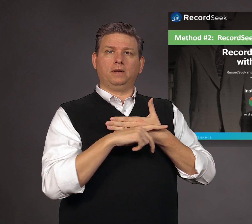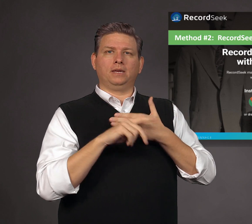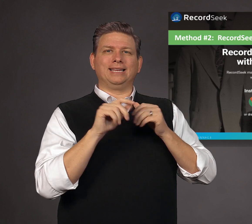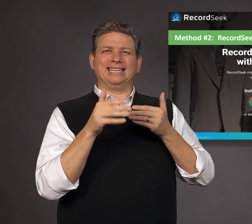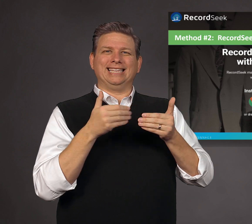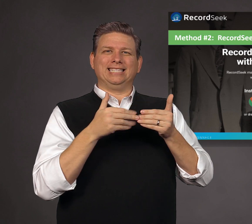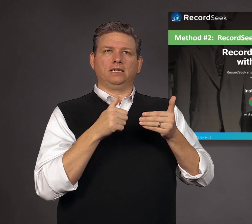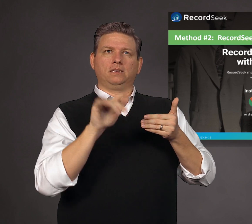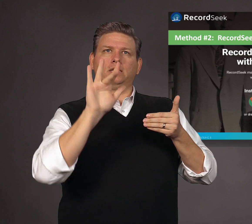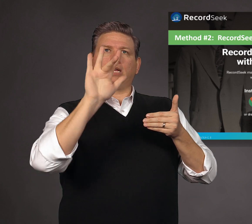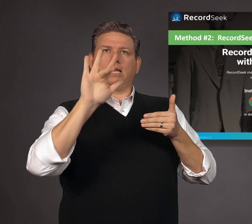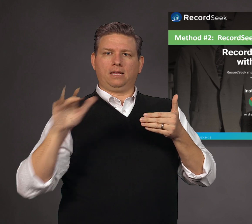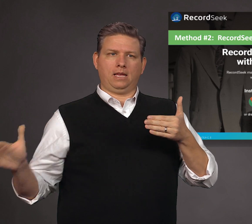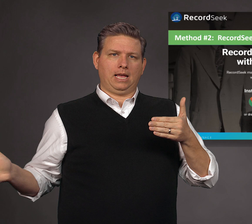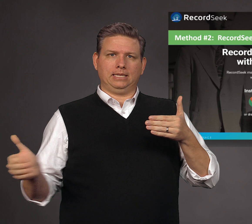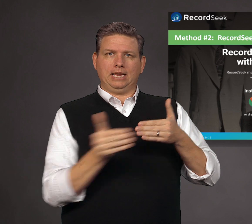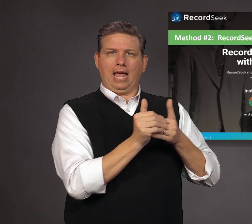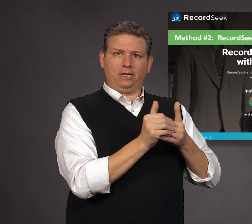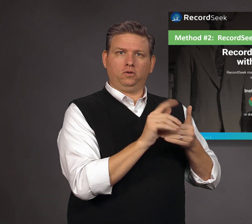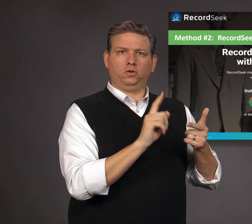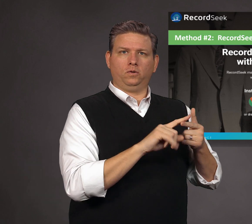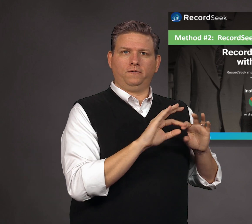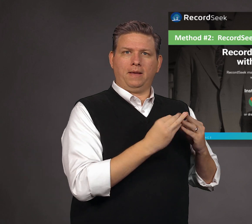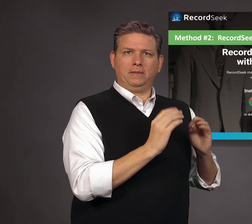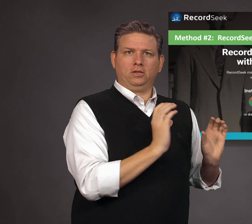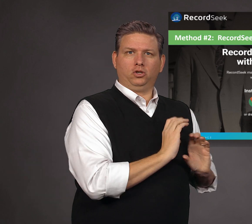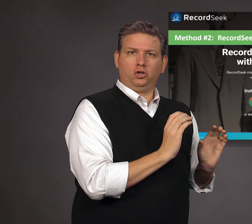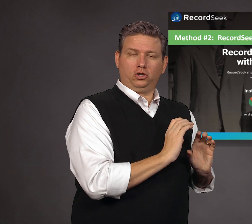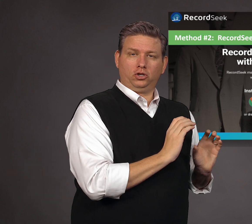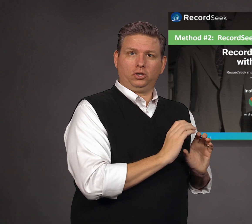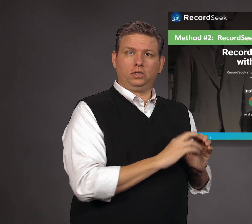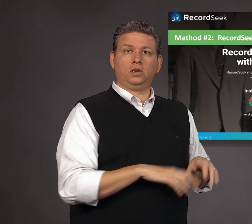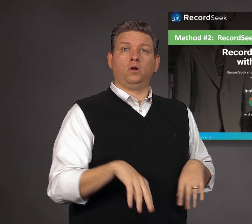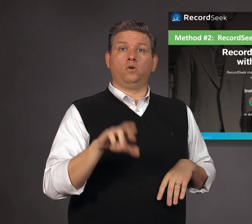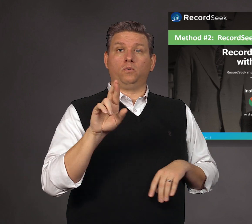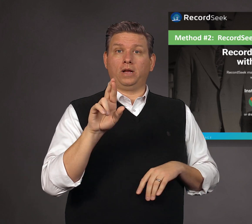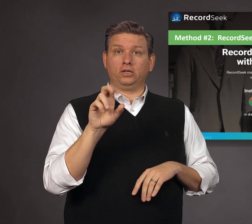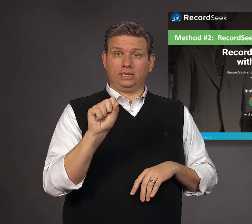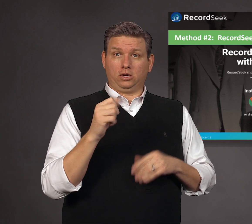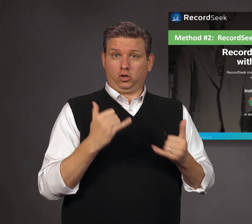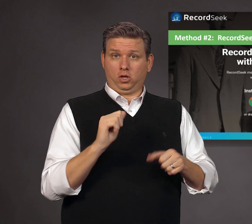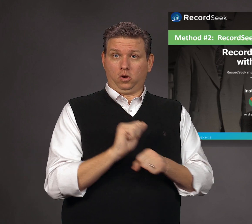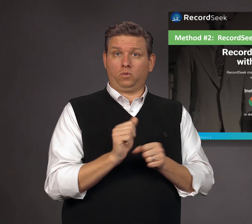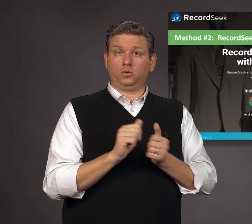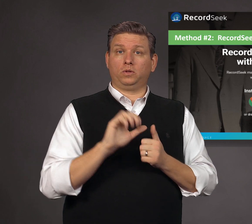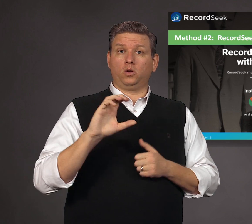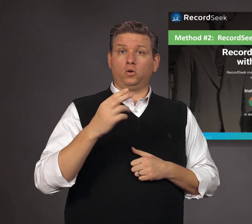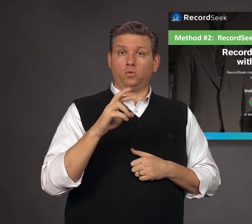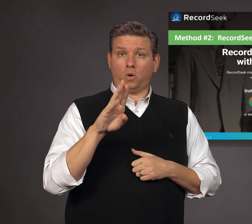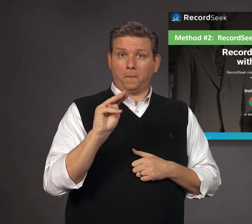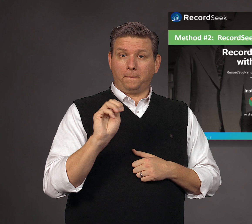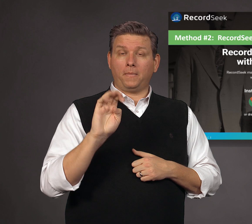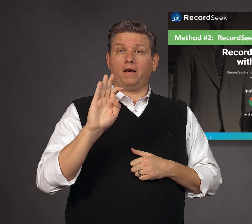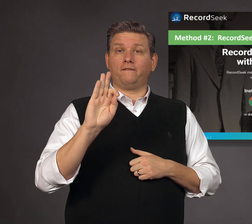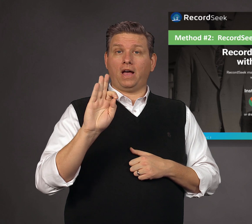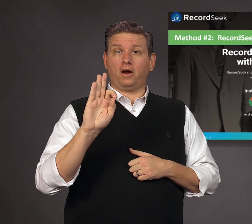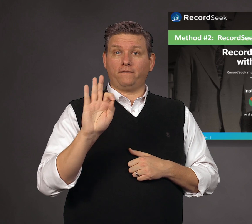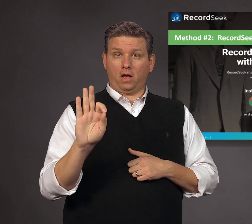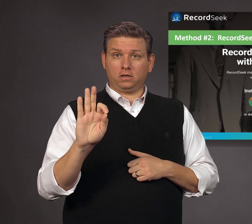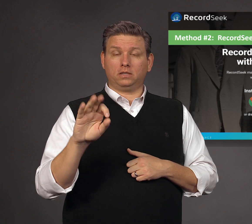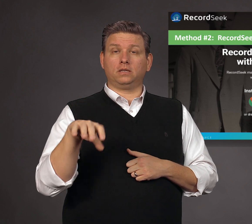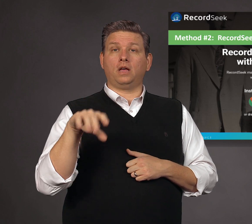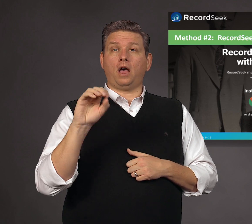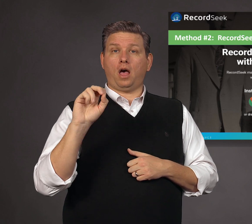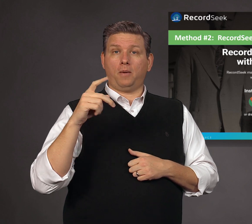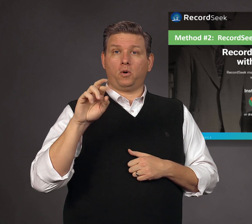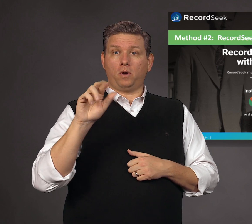your ancestor's profile at FamilySearch. RecordSeek currently works with Chrome, Firefox, Opera, and Safari, with